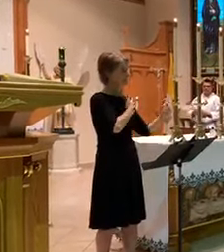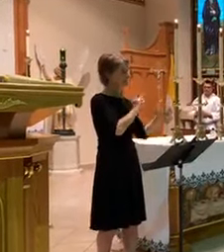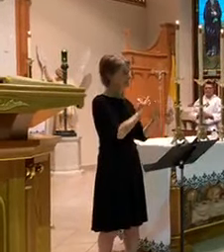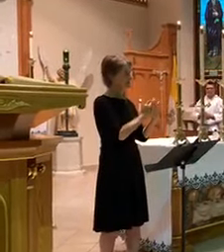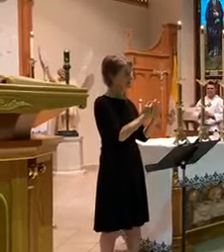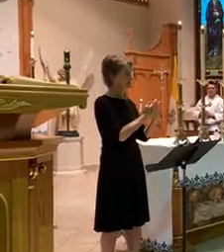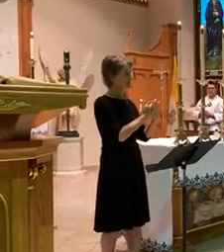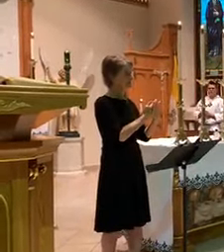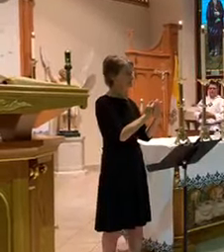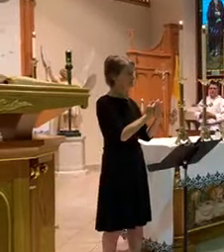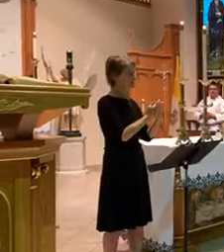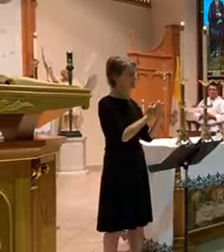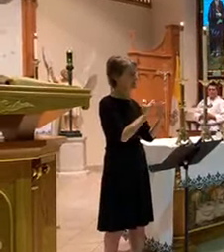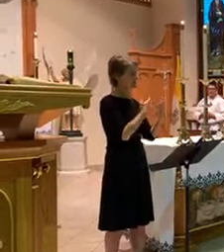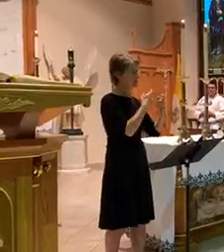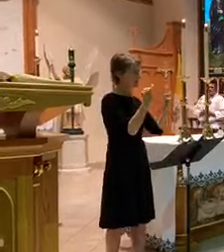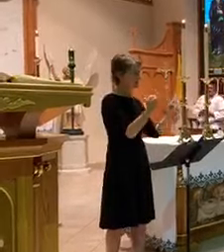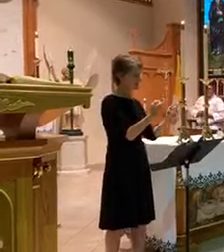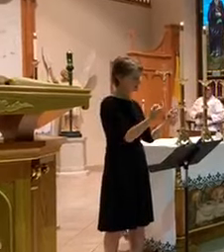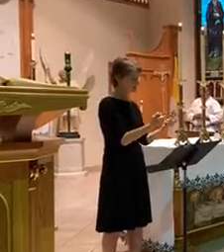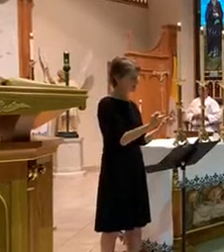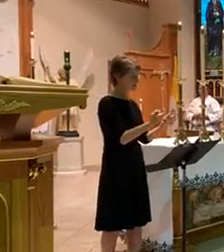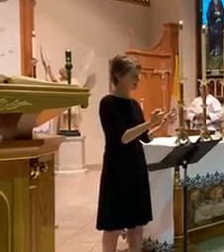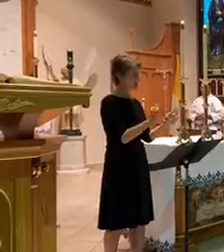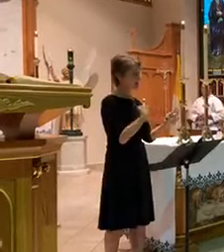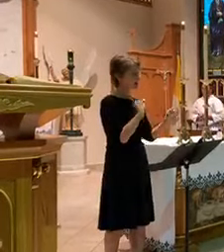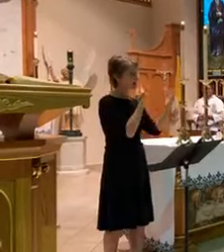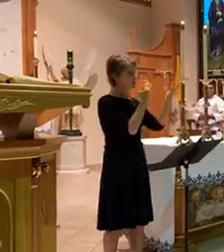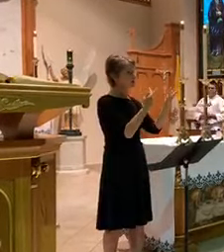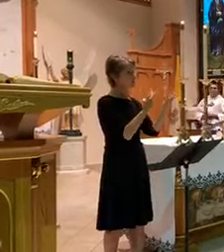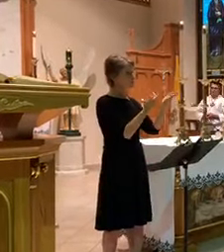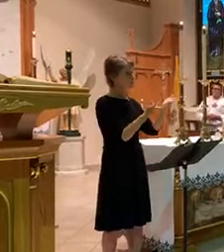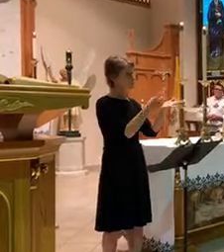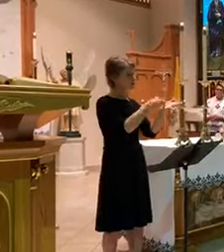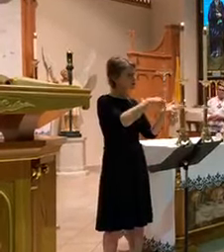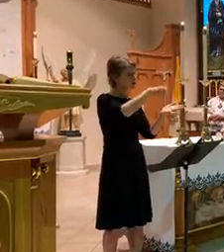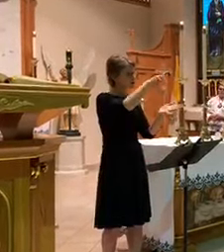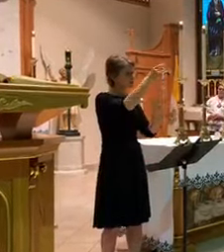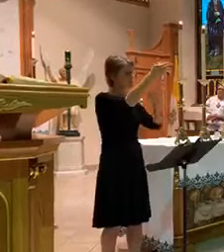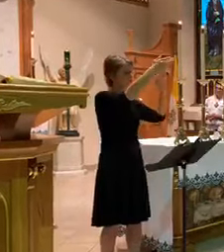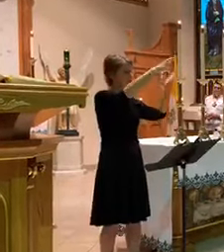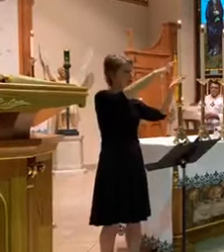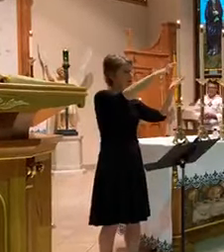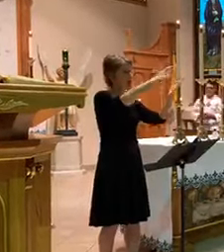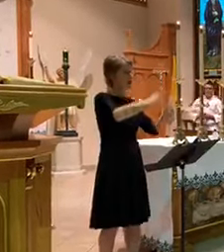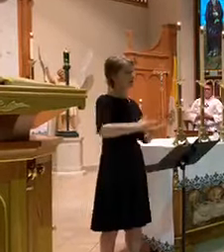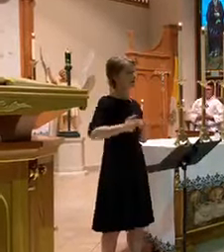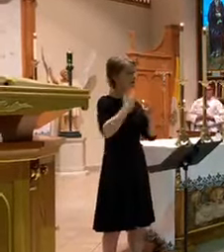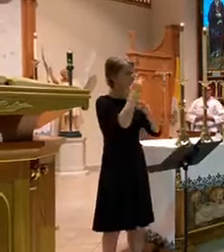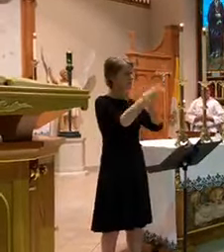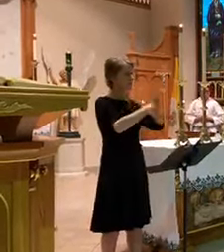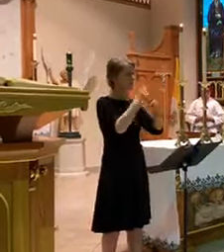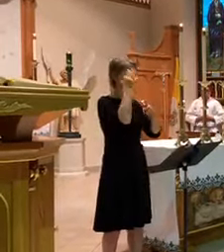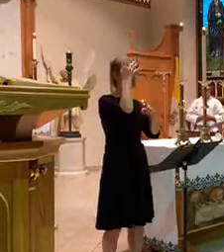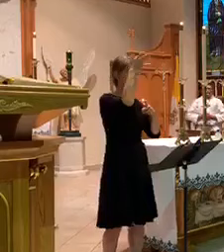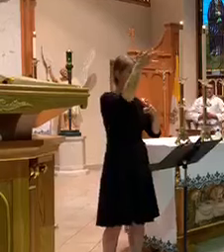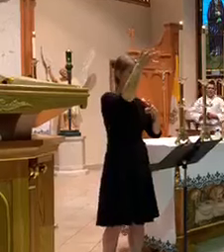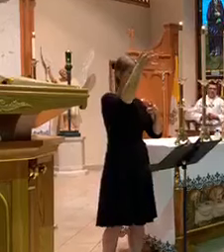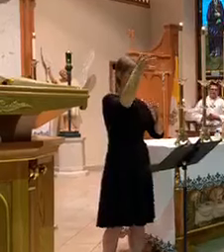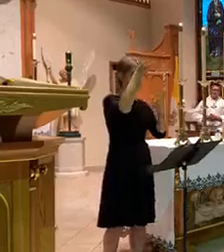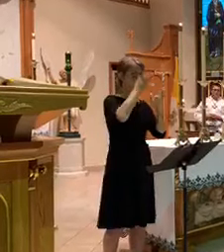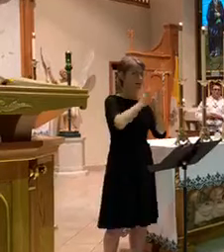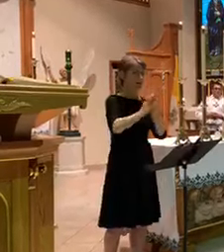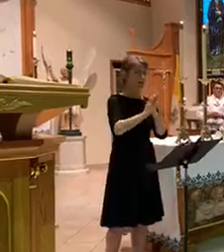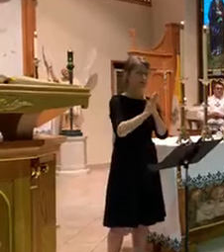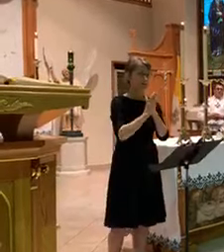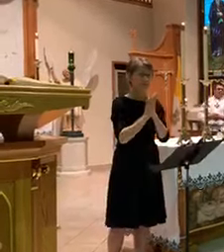confess one baptism for the forgiveness of sins, and I look forward to the resurrection and the life of the world